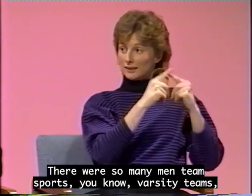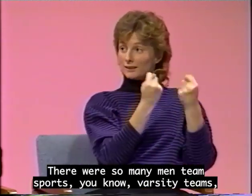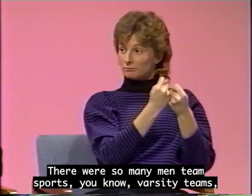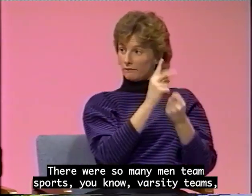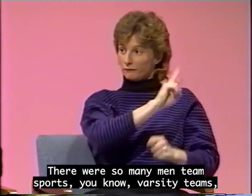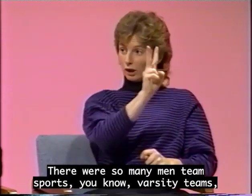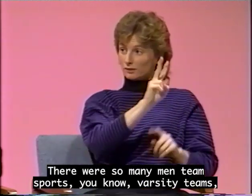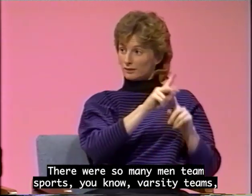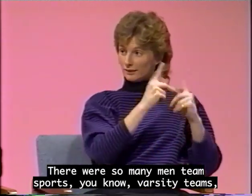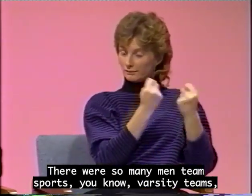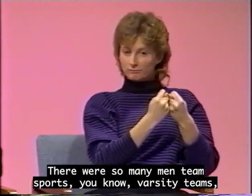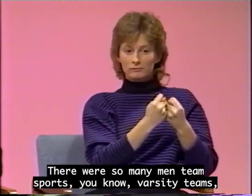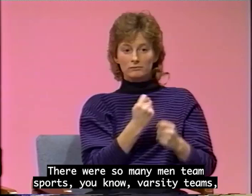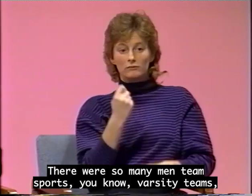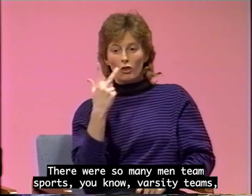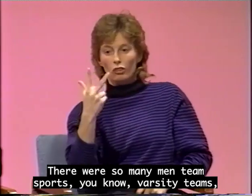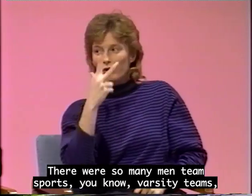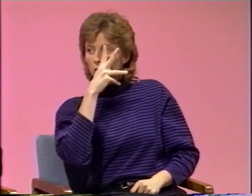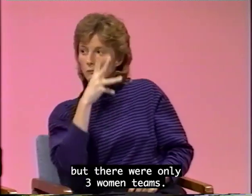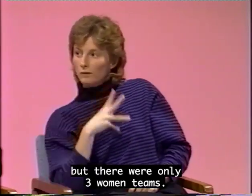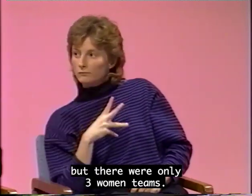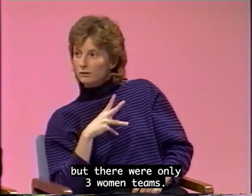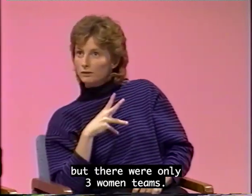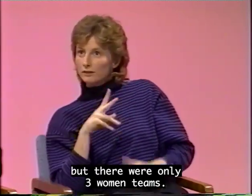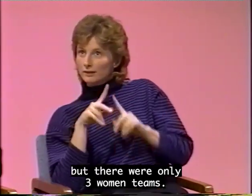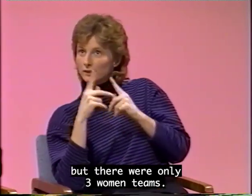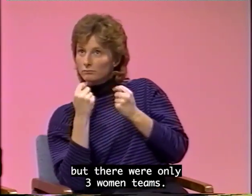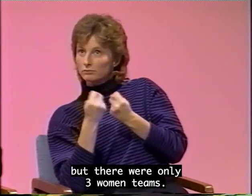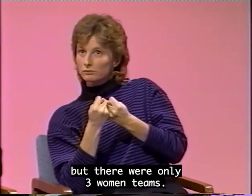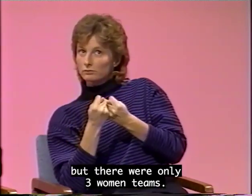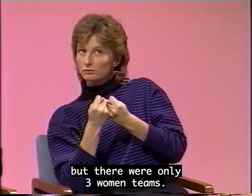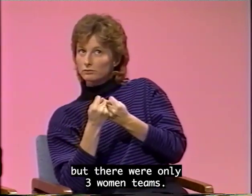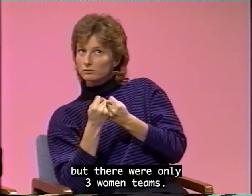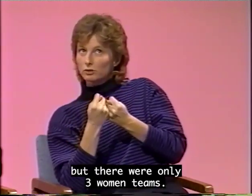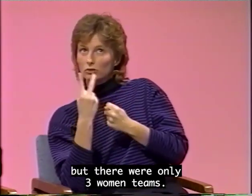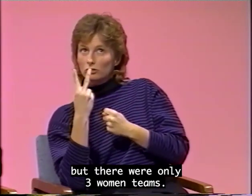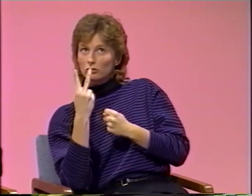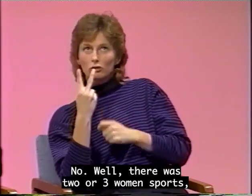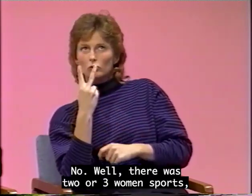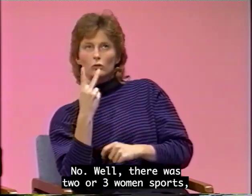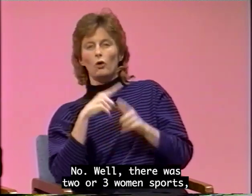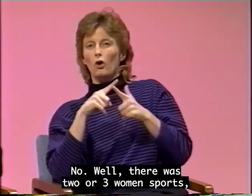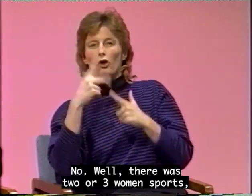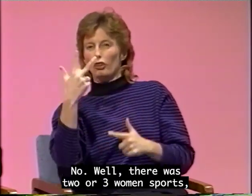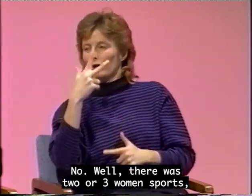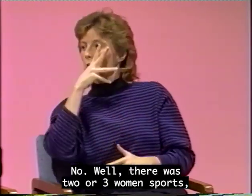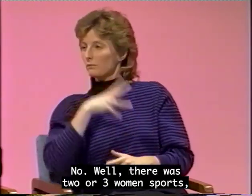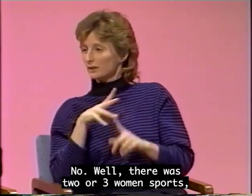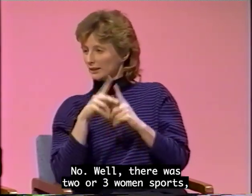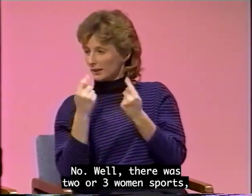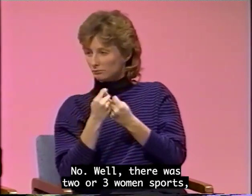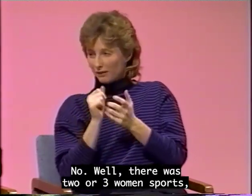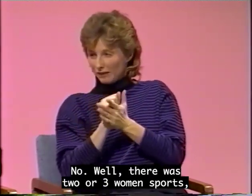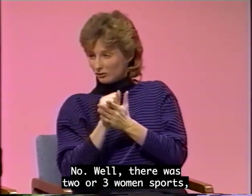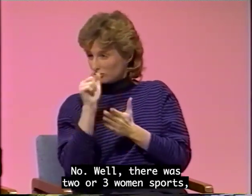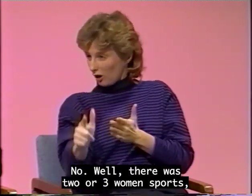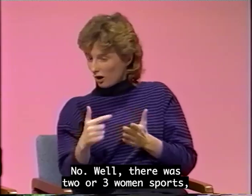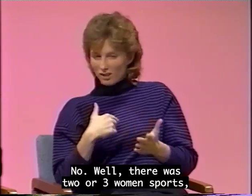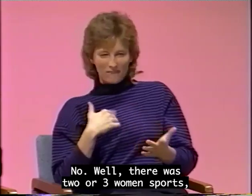men team sports, varsity teams, but there were only 3 women teams. Well, there was 2 or 3 women sports, and that